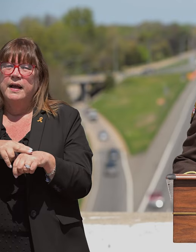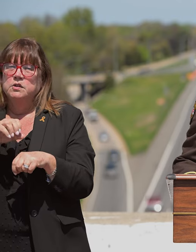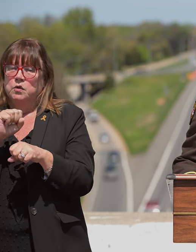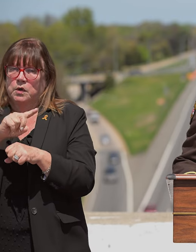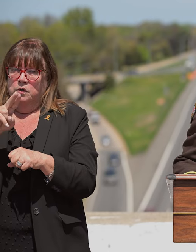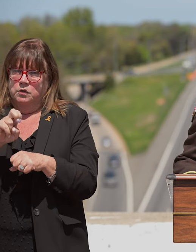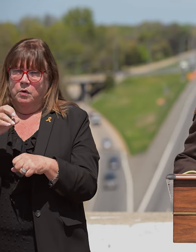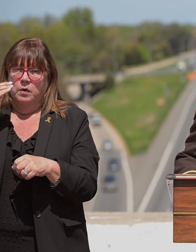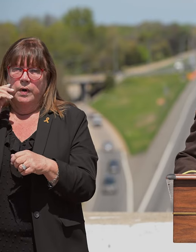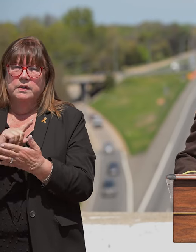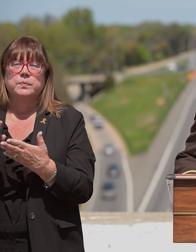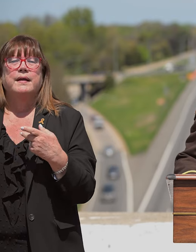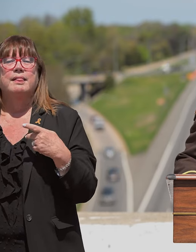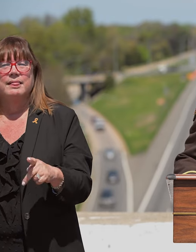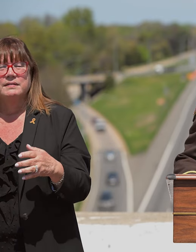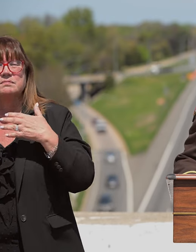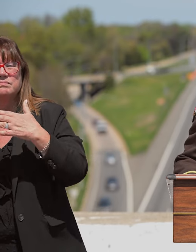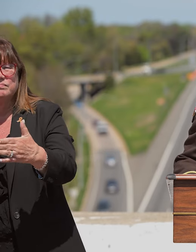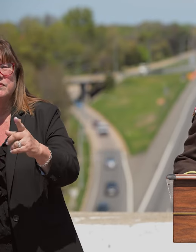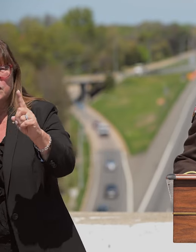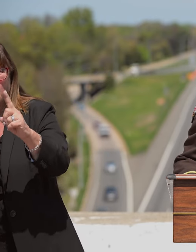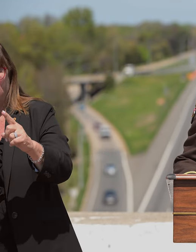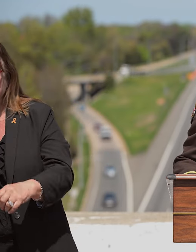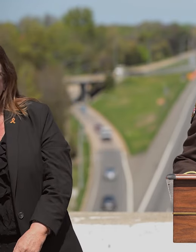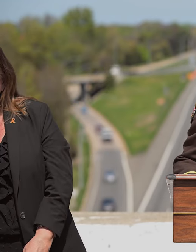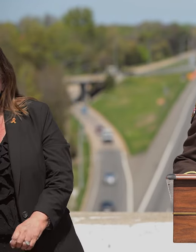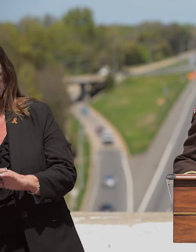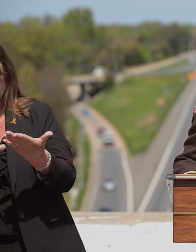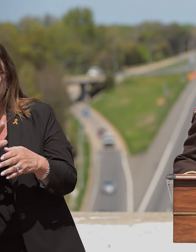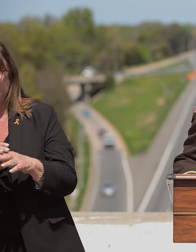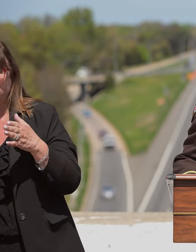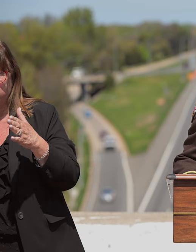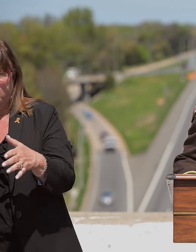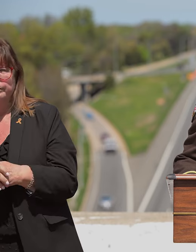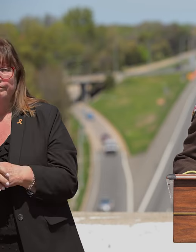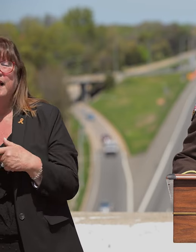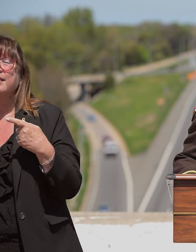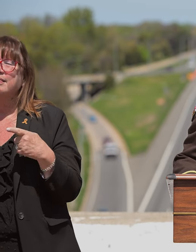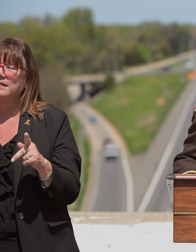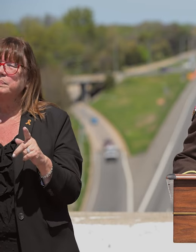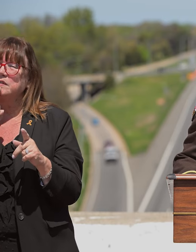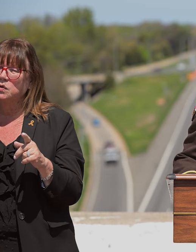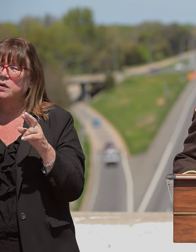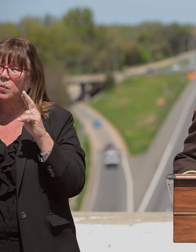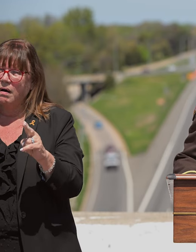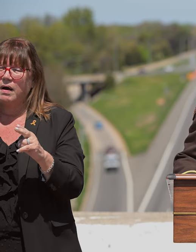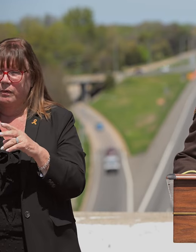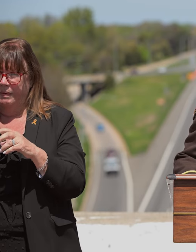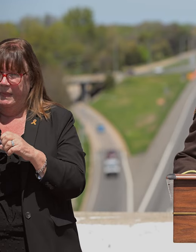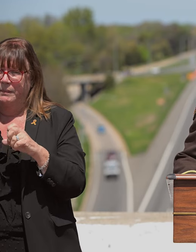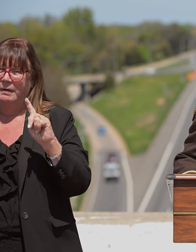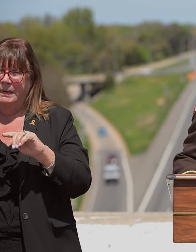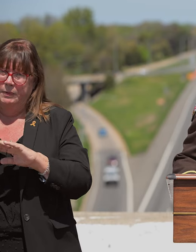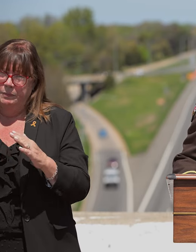Awareness Week, let us push towards the ultimate goal of zero fatalities on our roadways Let's make sure to honor the memory of those lost in work